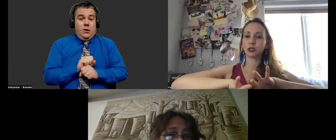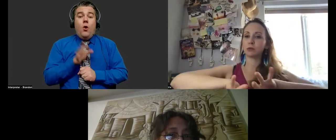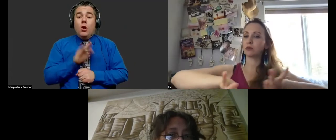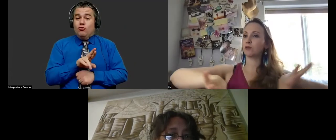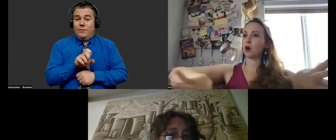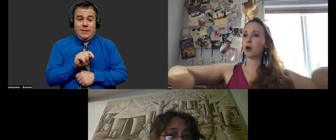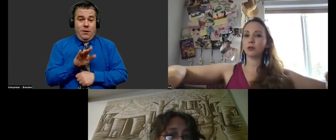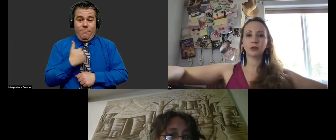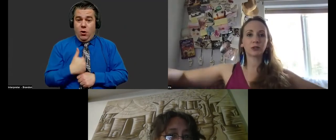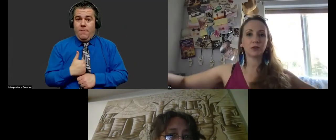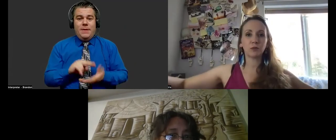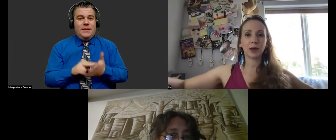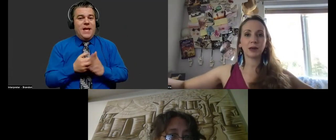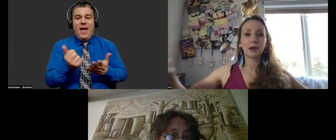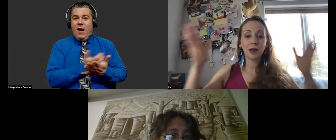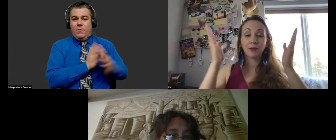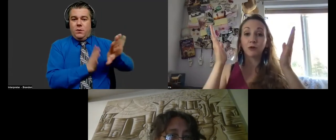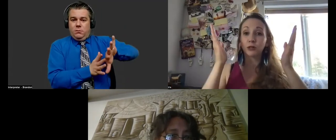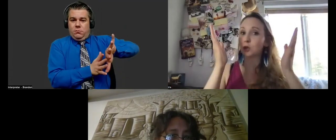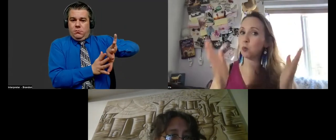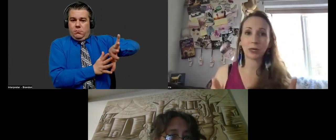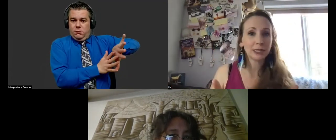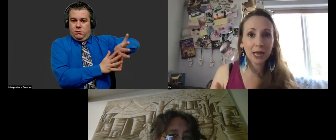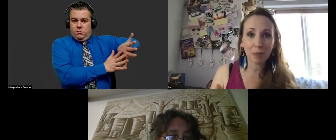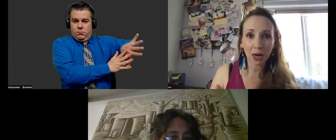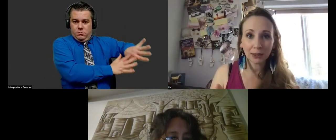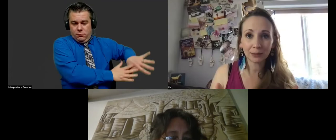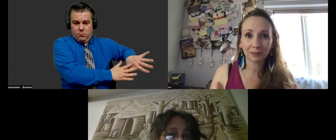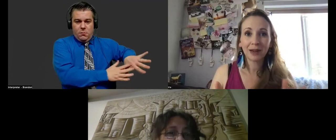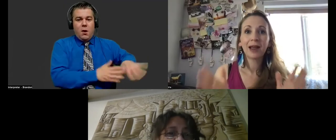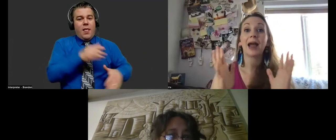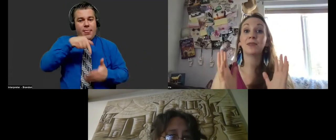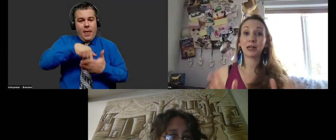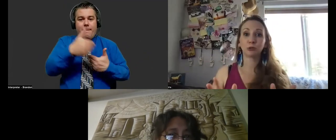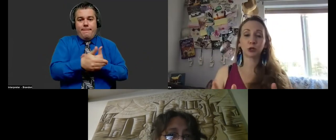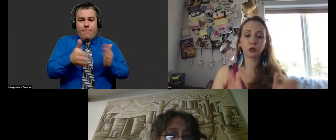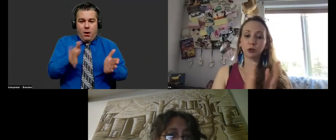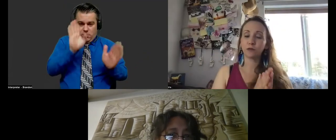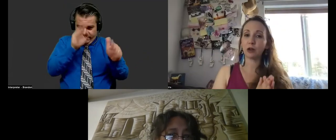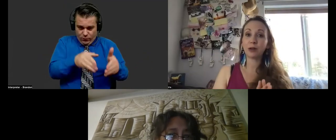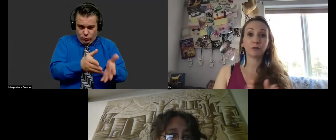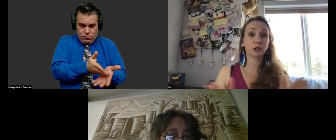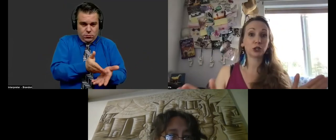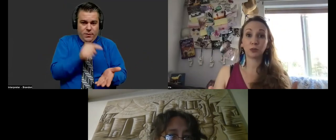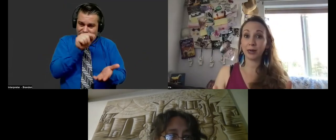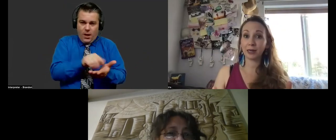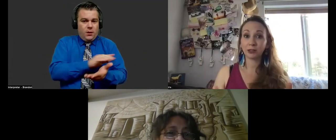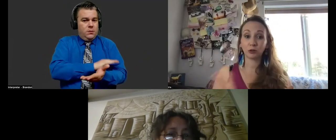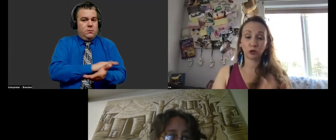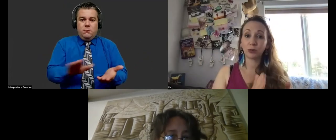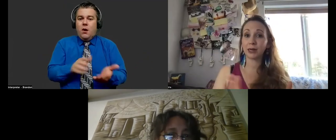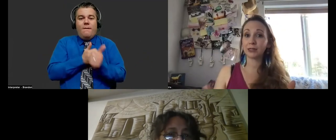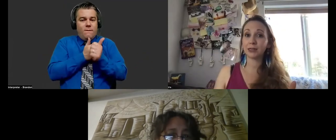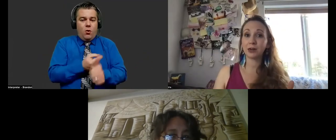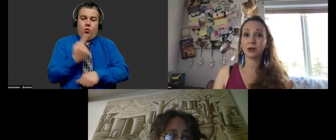you're just going to move all the other stuff away and focus on what's in that box. And that's what you're going to do. You're going to follow that for just 3 days,